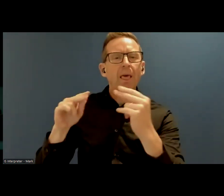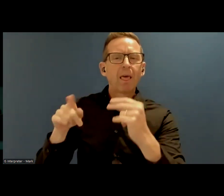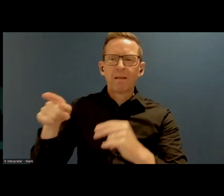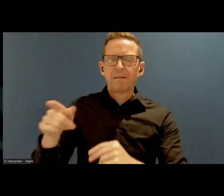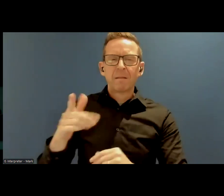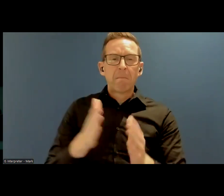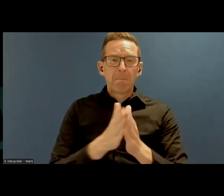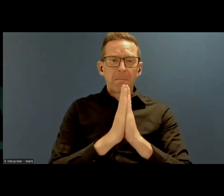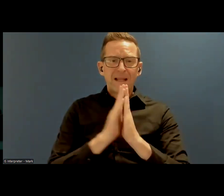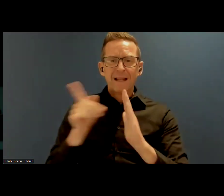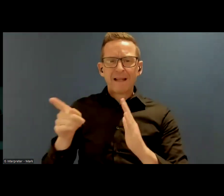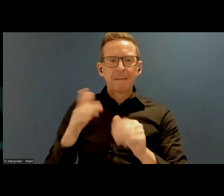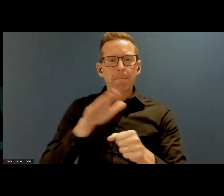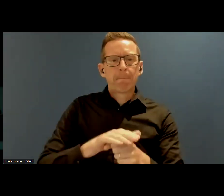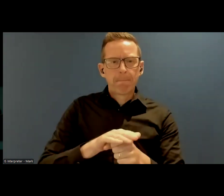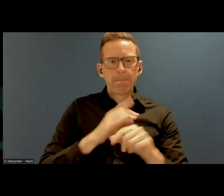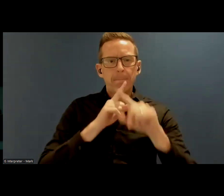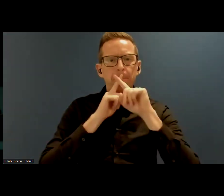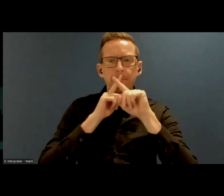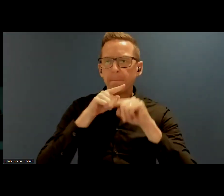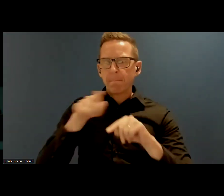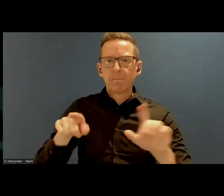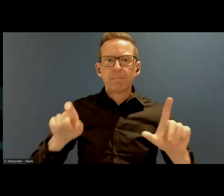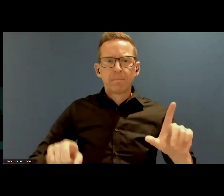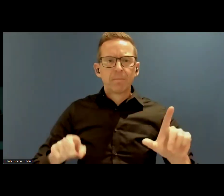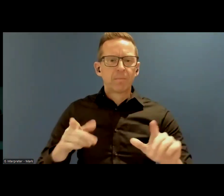co-host to please mute other speakers?